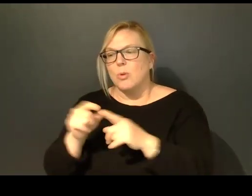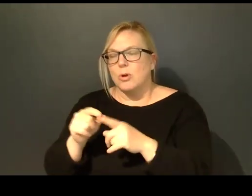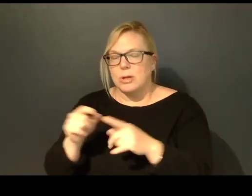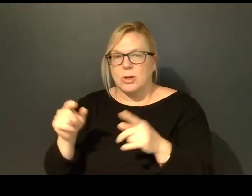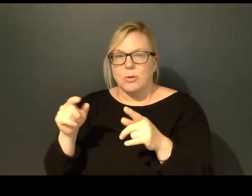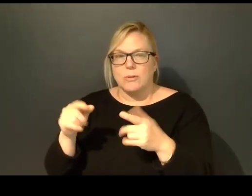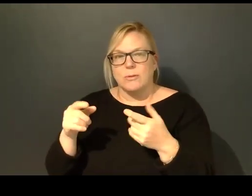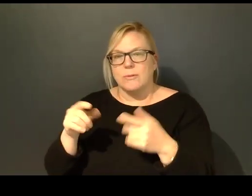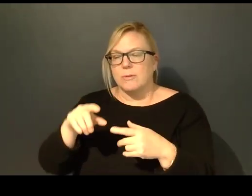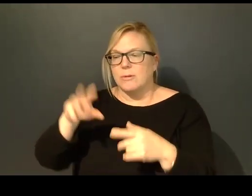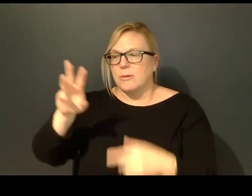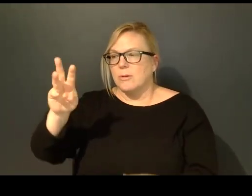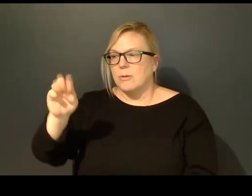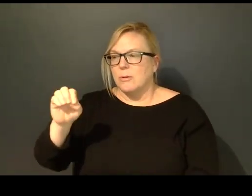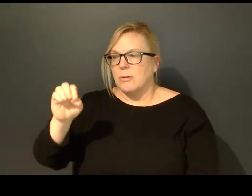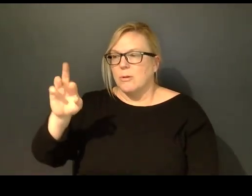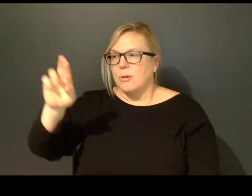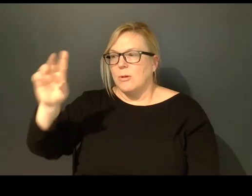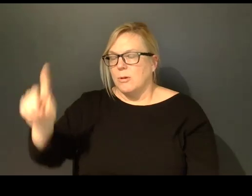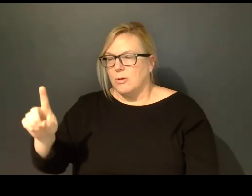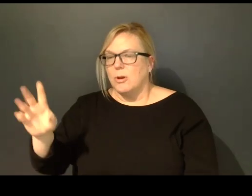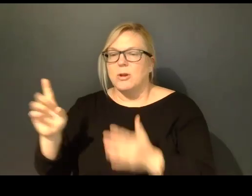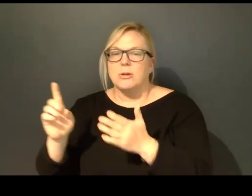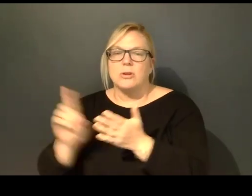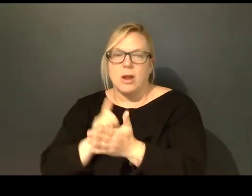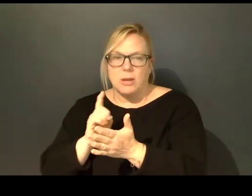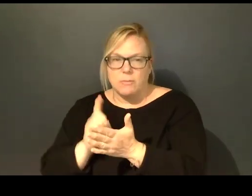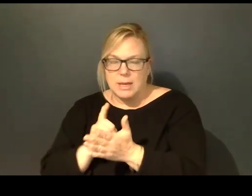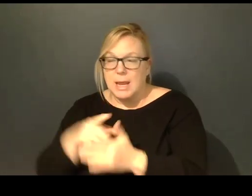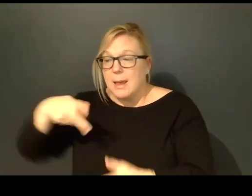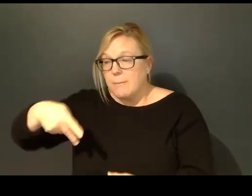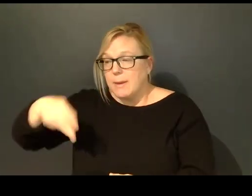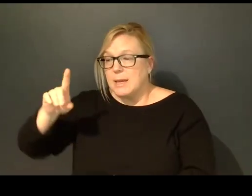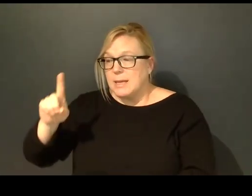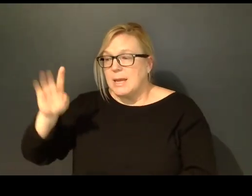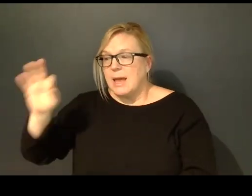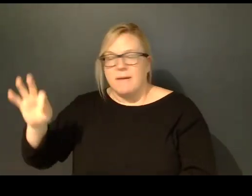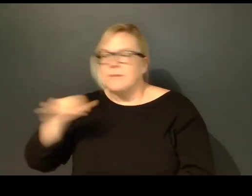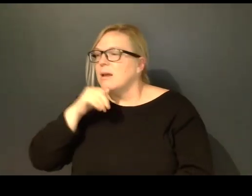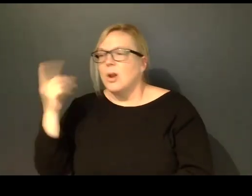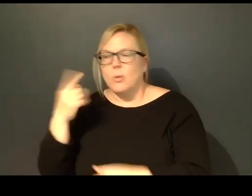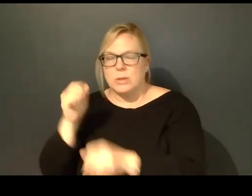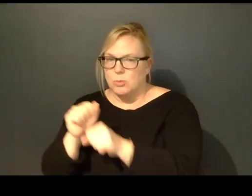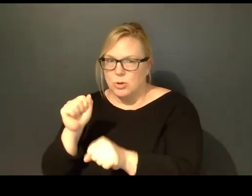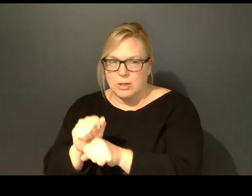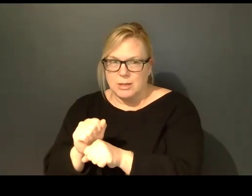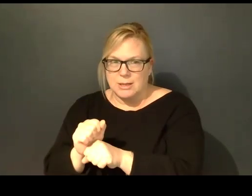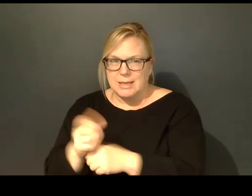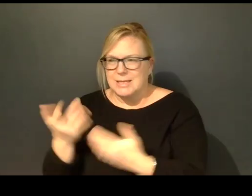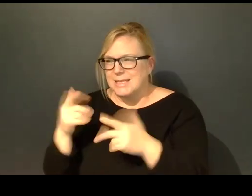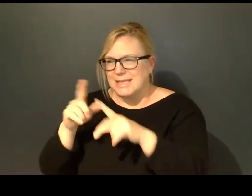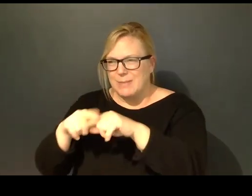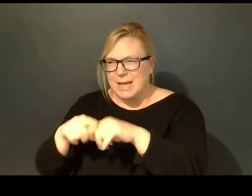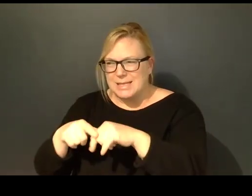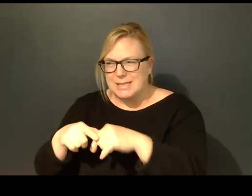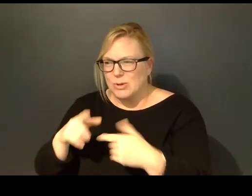is the best. PDFs don't always work. Depends on how they're lack of a better word, drafted up